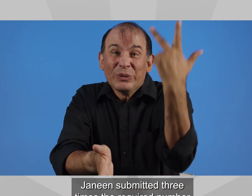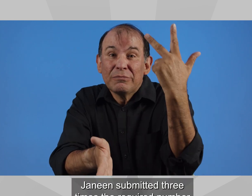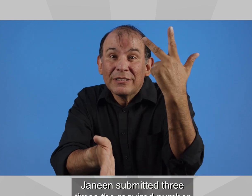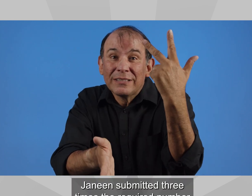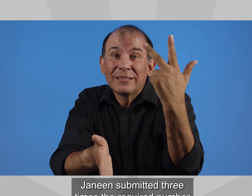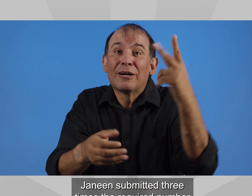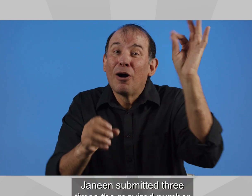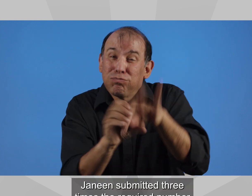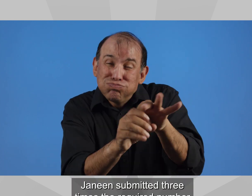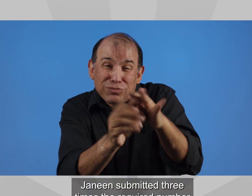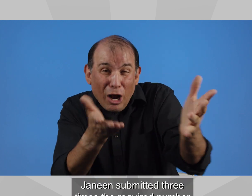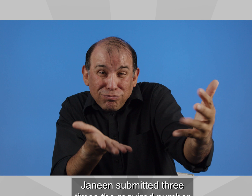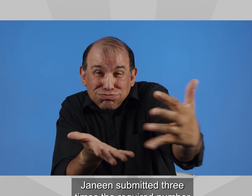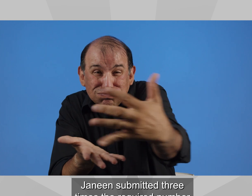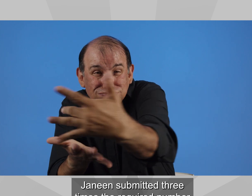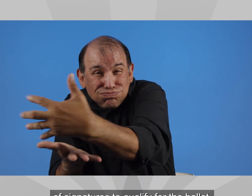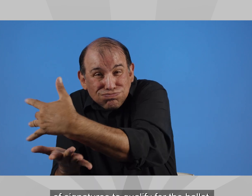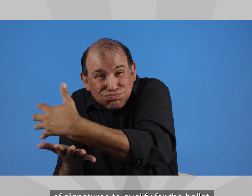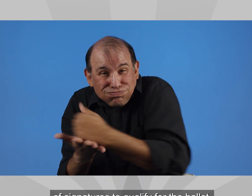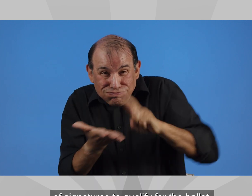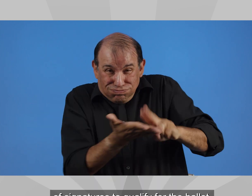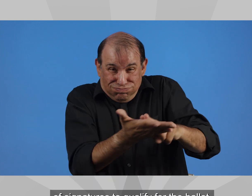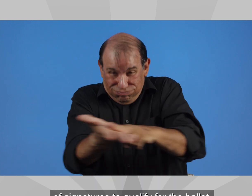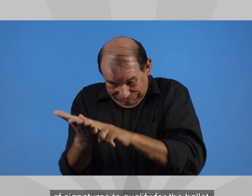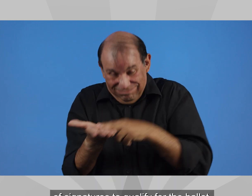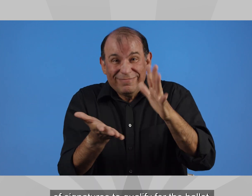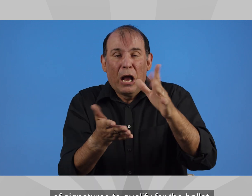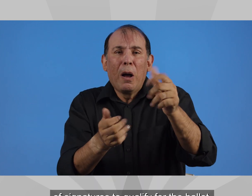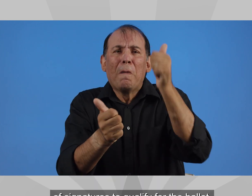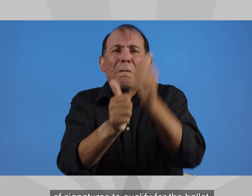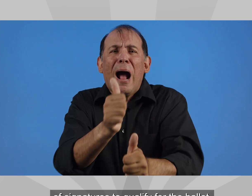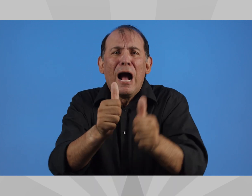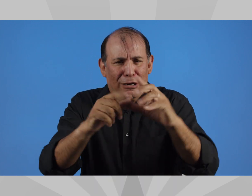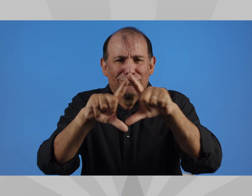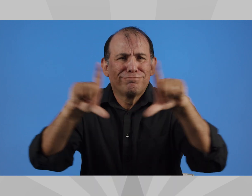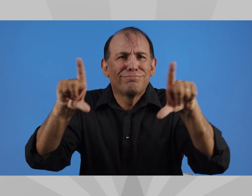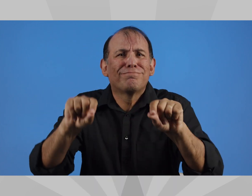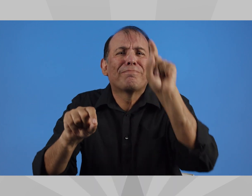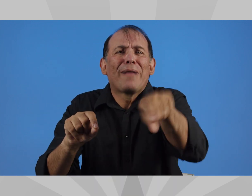Janeen submitted 3 times the required number of signatures to qualify for the ballot.